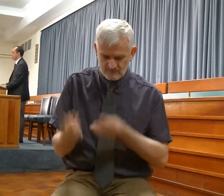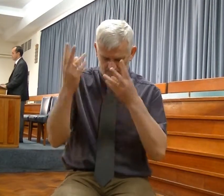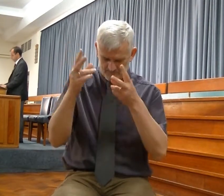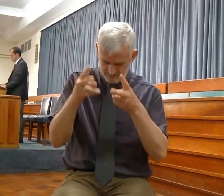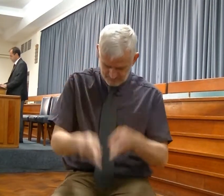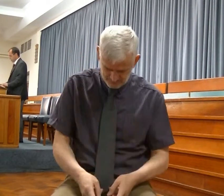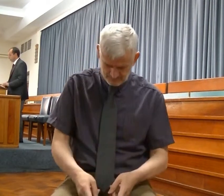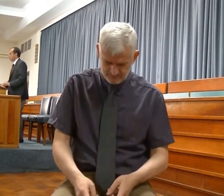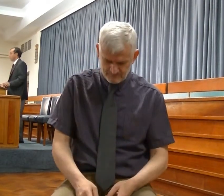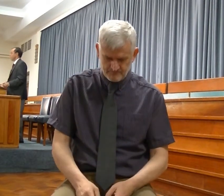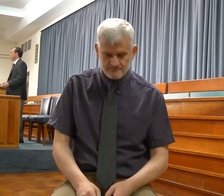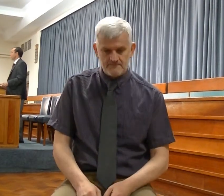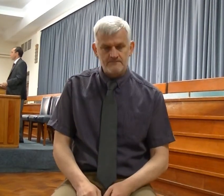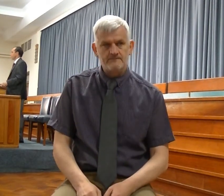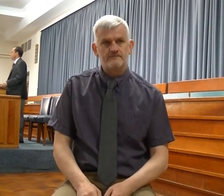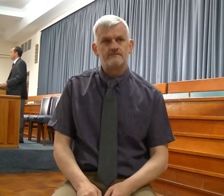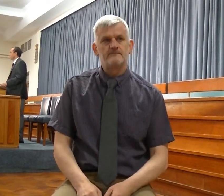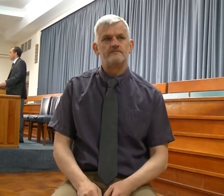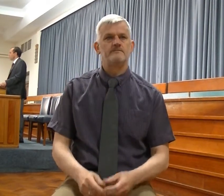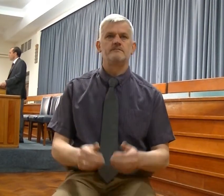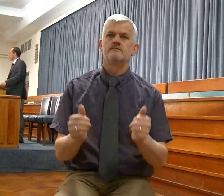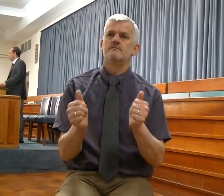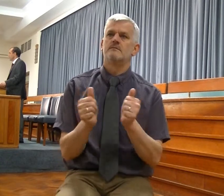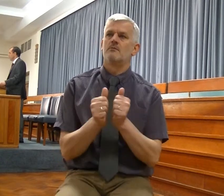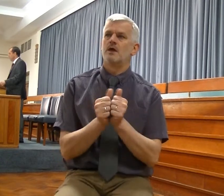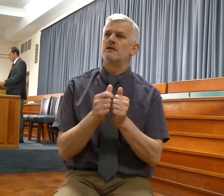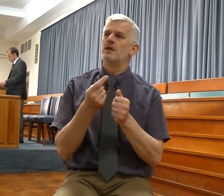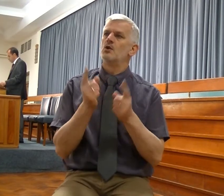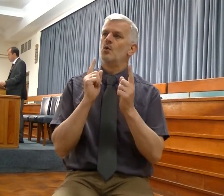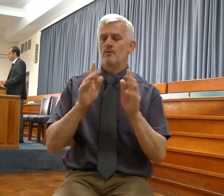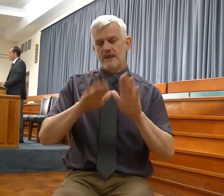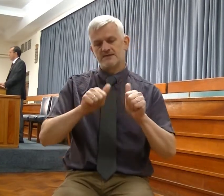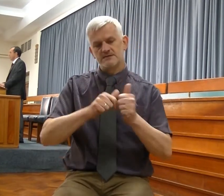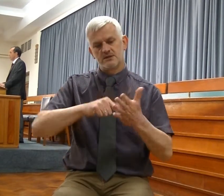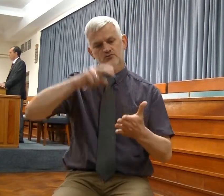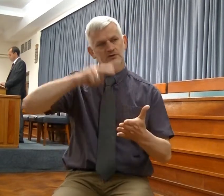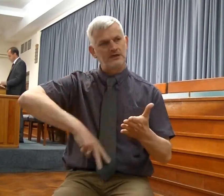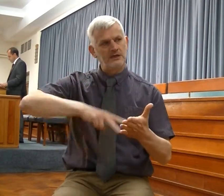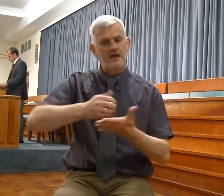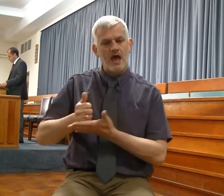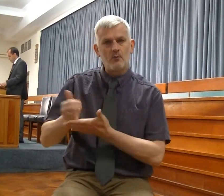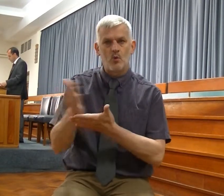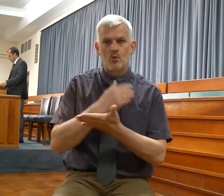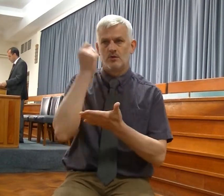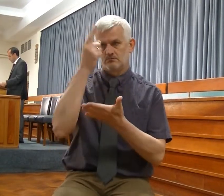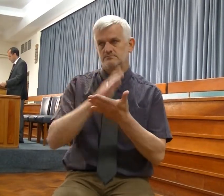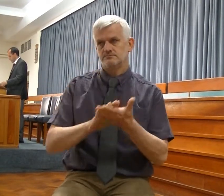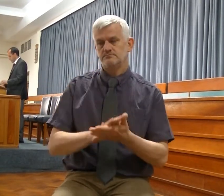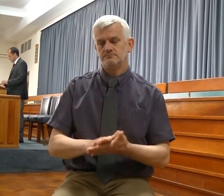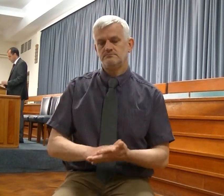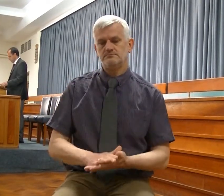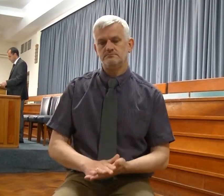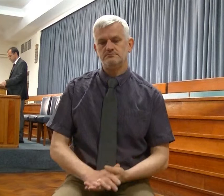ghost. May the Lord bless the reading of his word and grant us all understanding as we